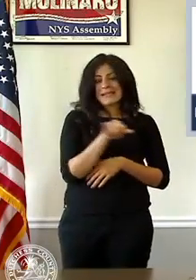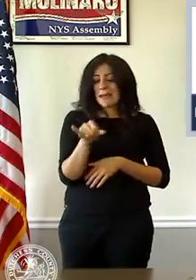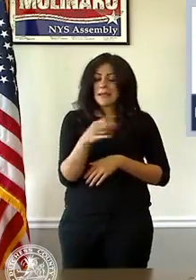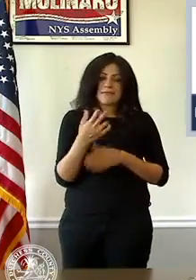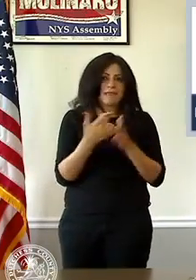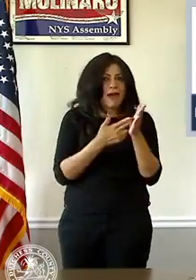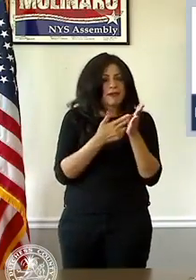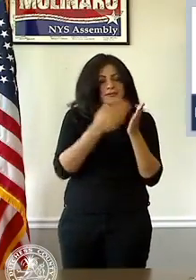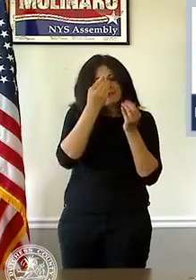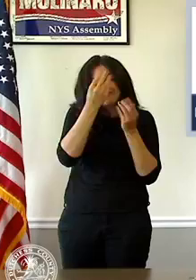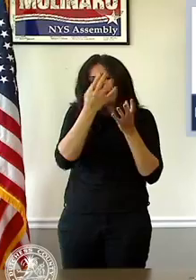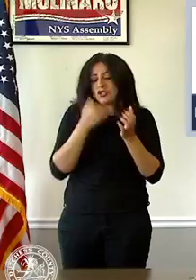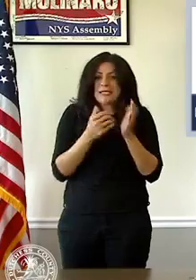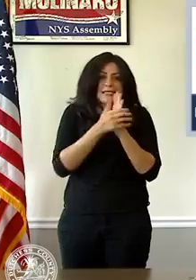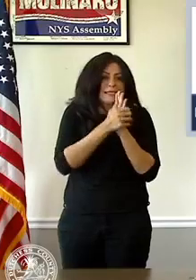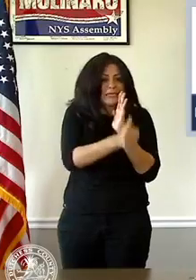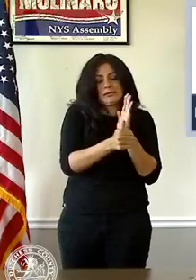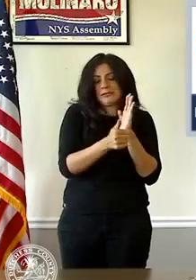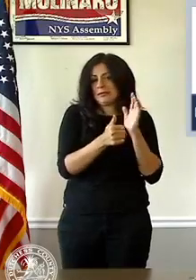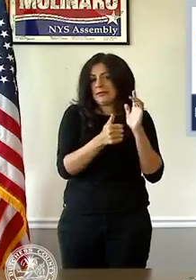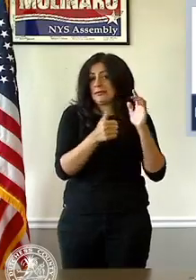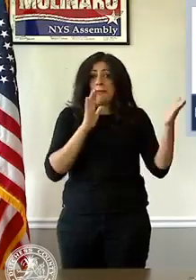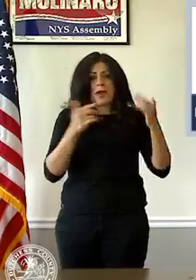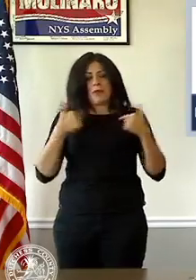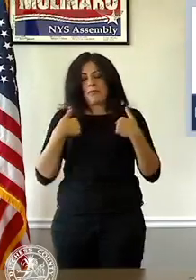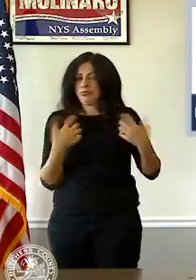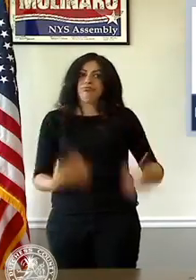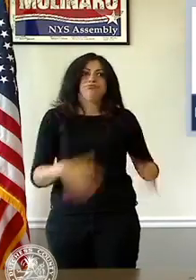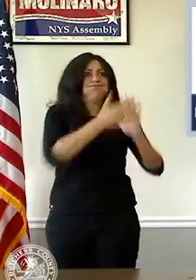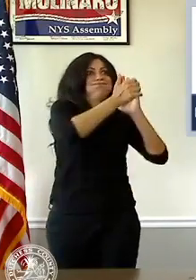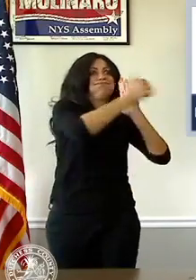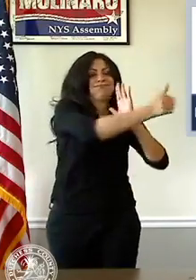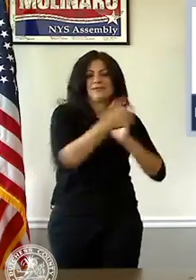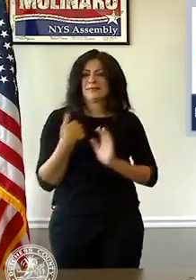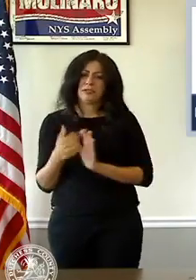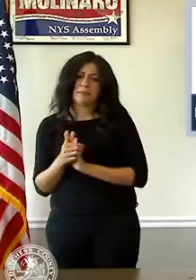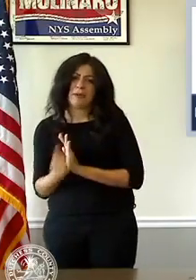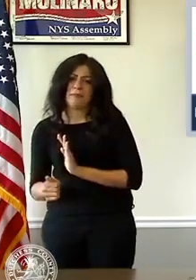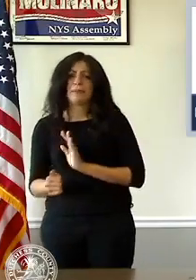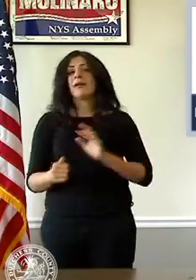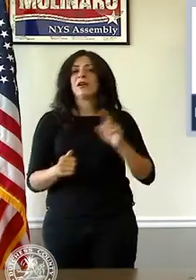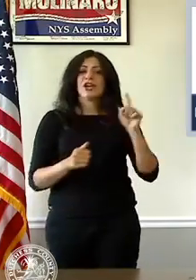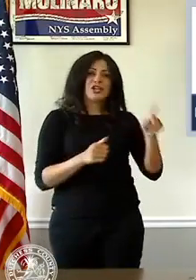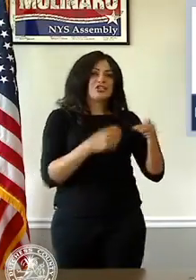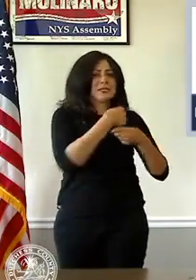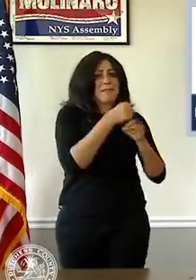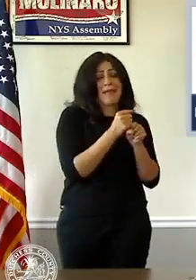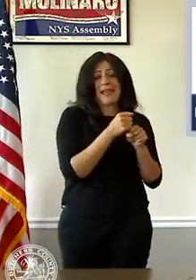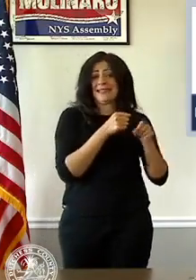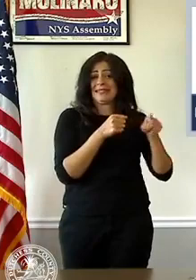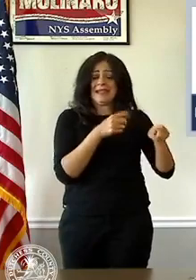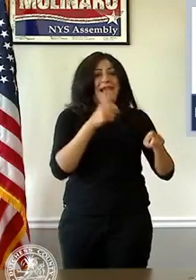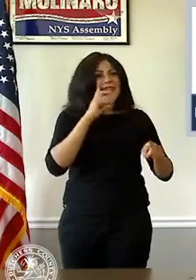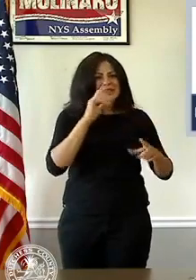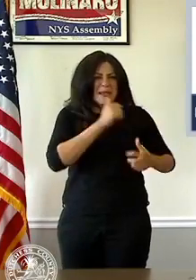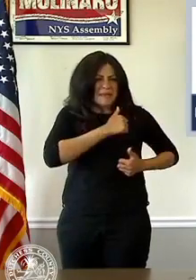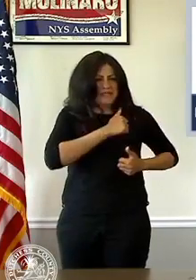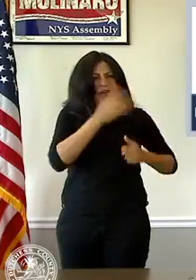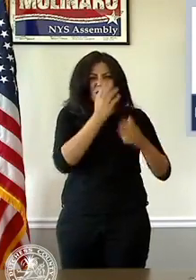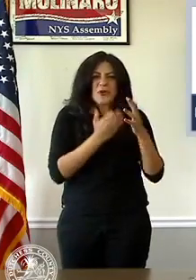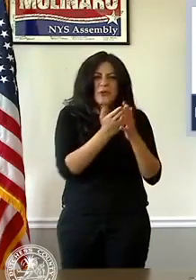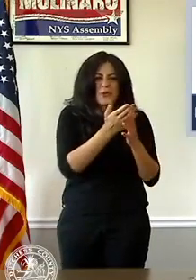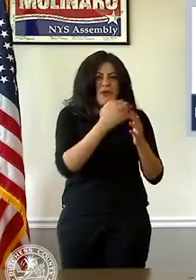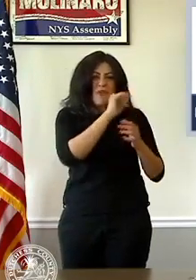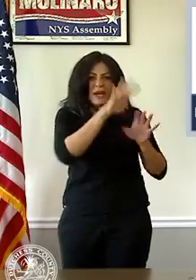honestly, she has skills that I'll never have. She has created this military outfit for four kids to get through our